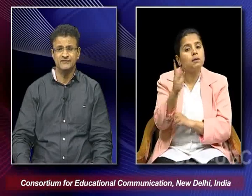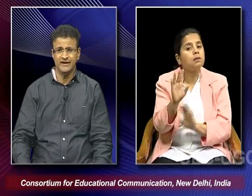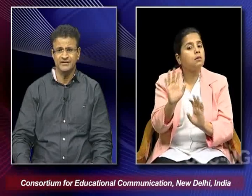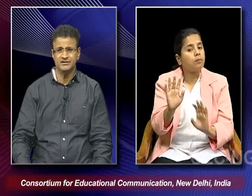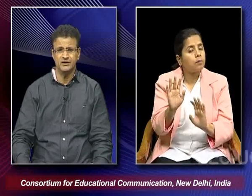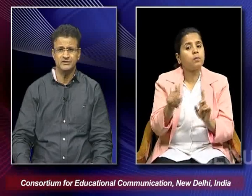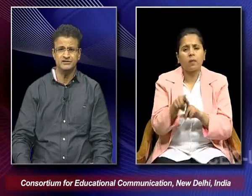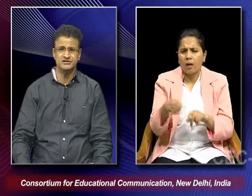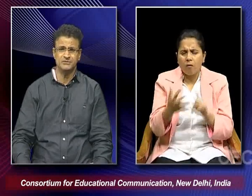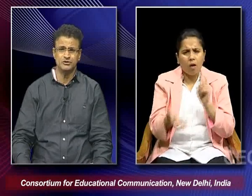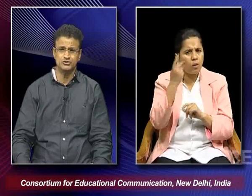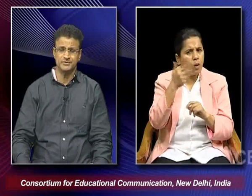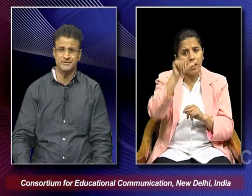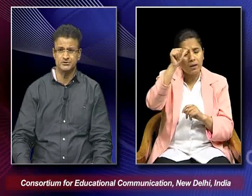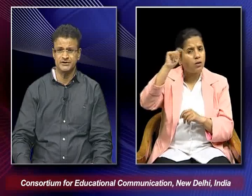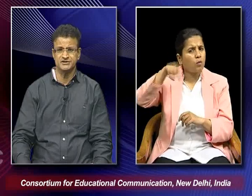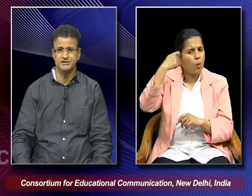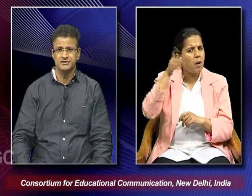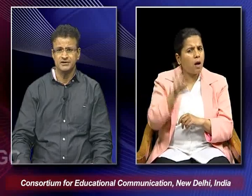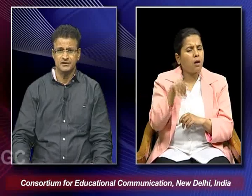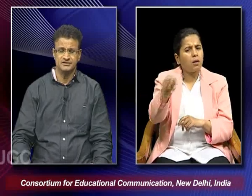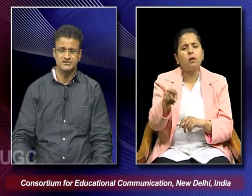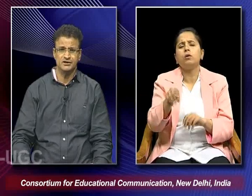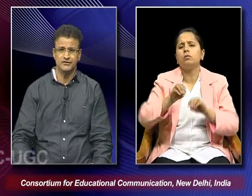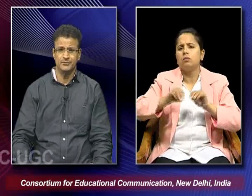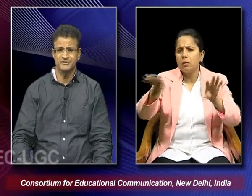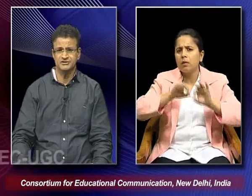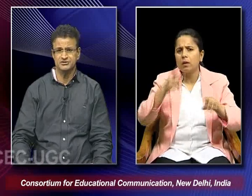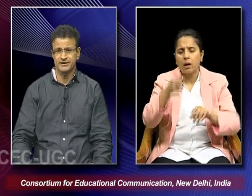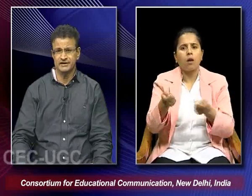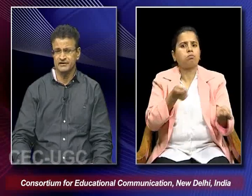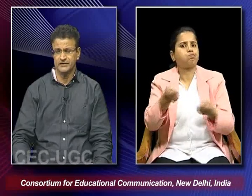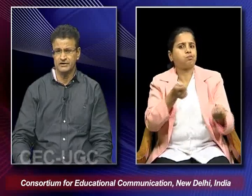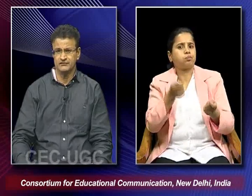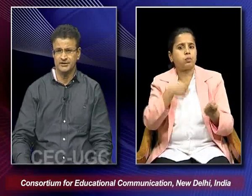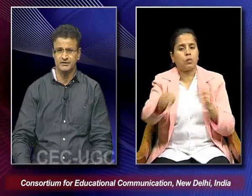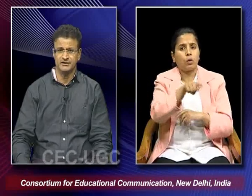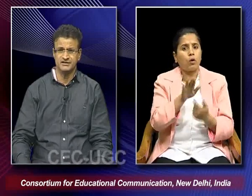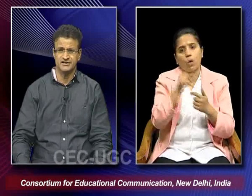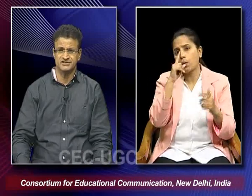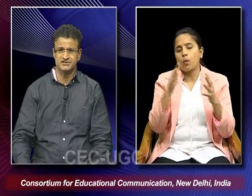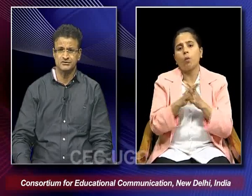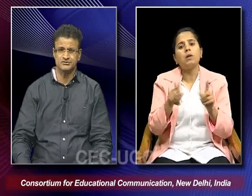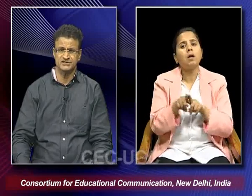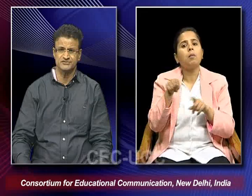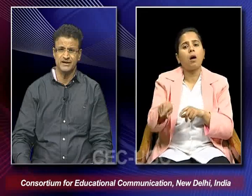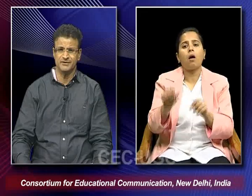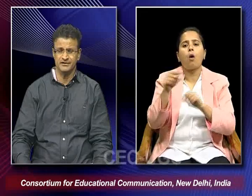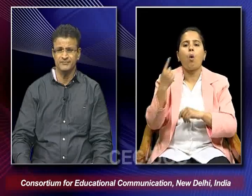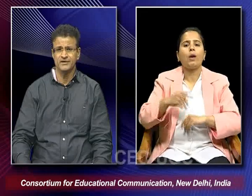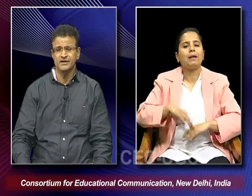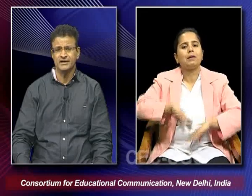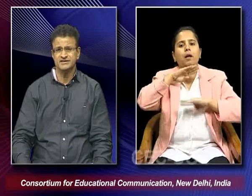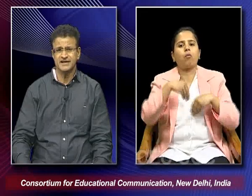we find that how Hindi cinema also perpetuates this kind of a dominance by depicting women as existing to satisfy